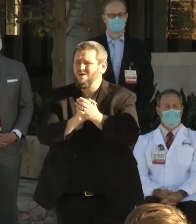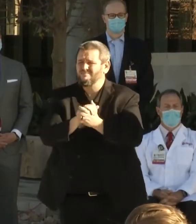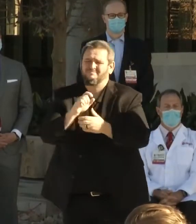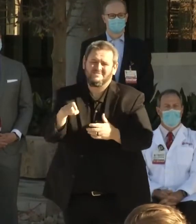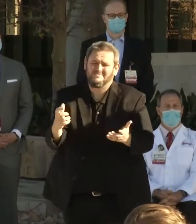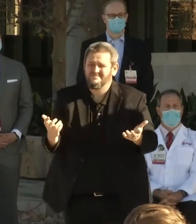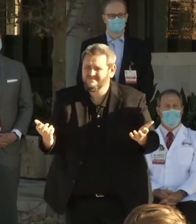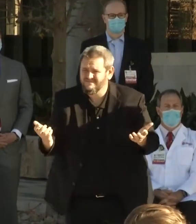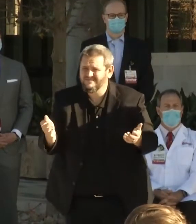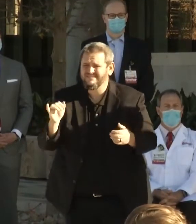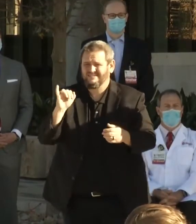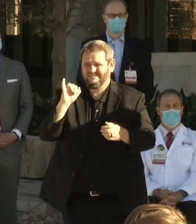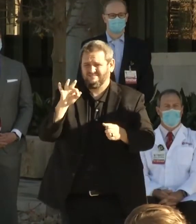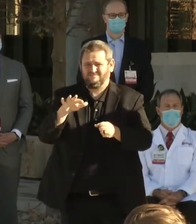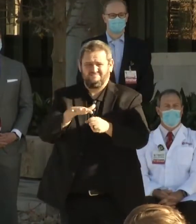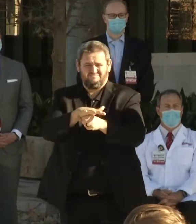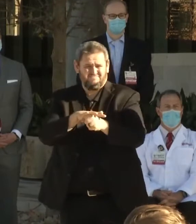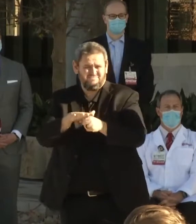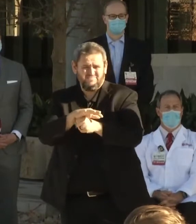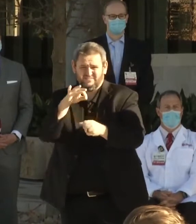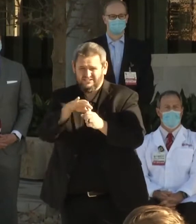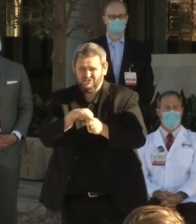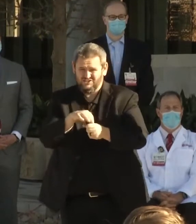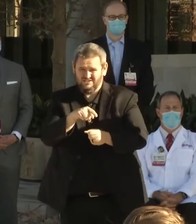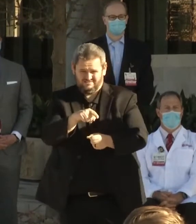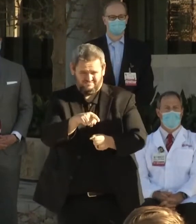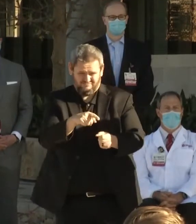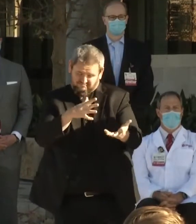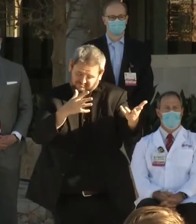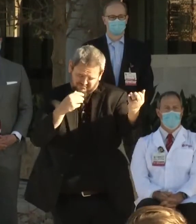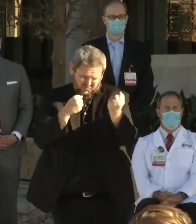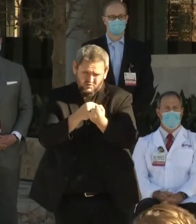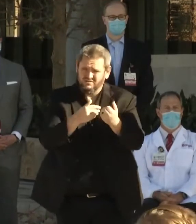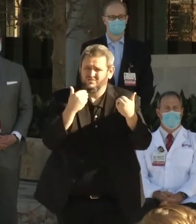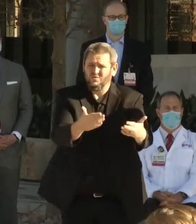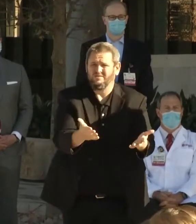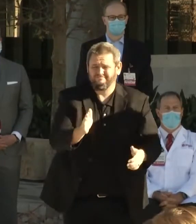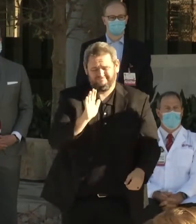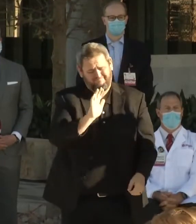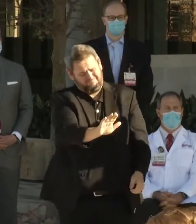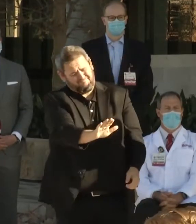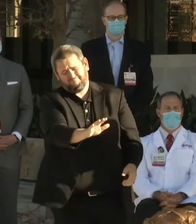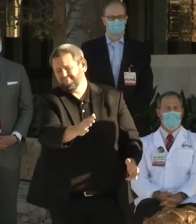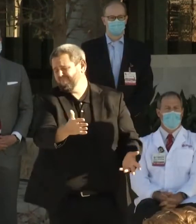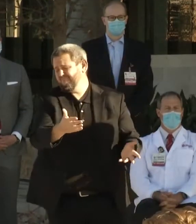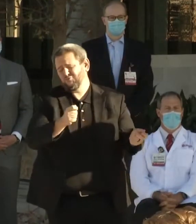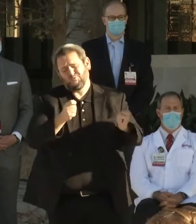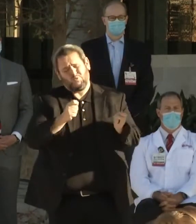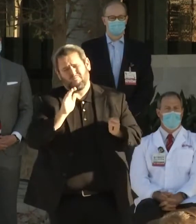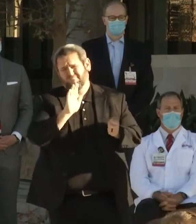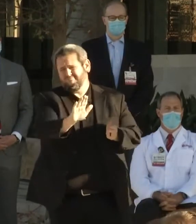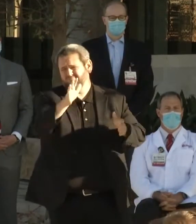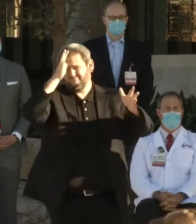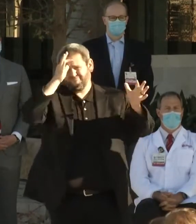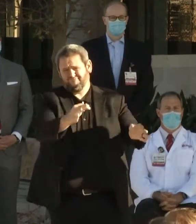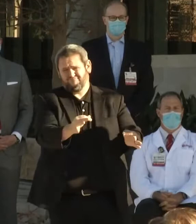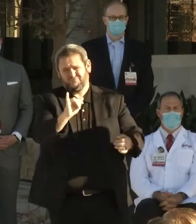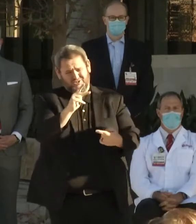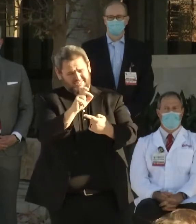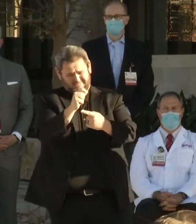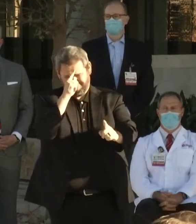local community is voting on something, then I'm going to support them. We believe in local control, and so if Jinx does that, that's